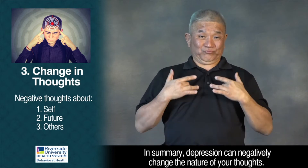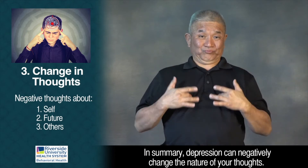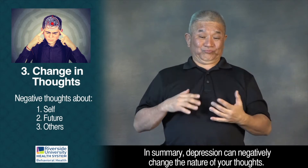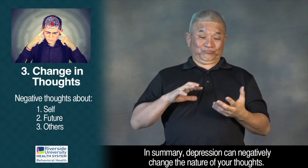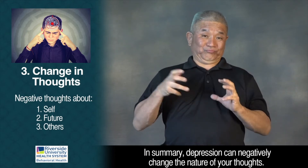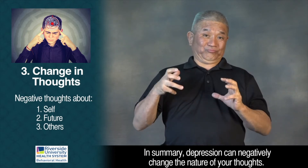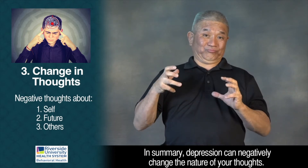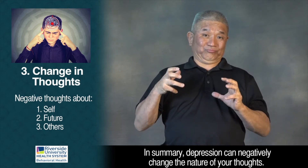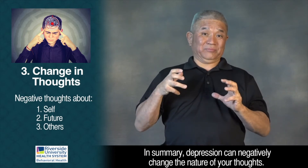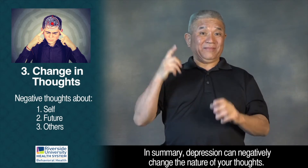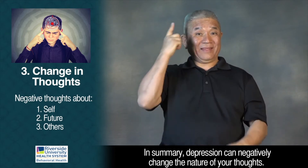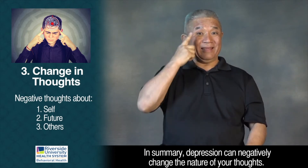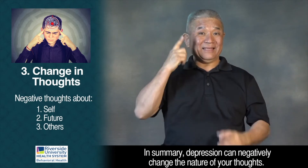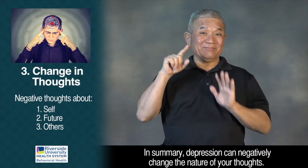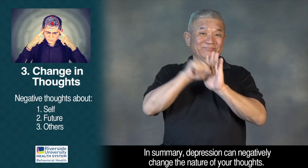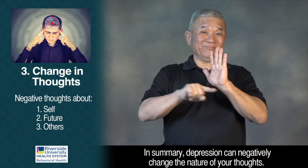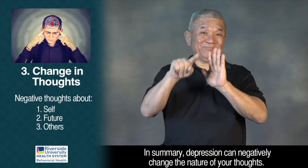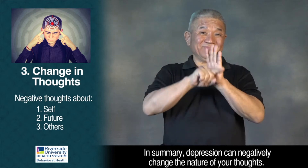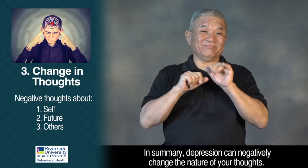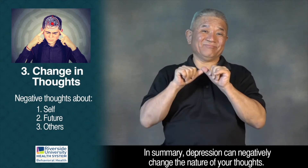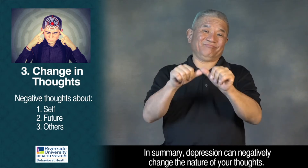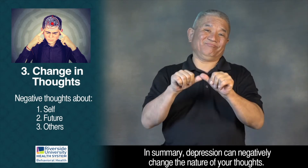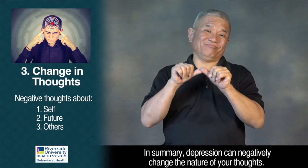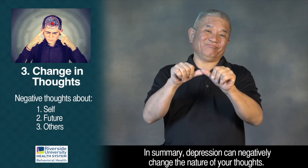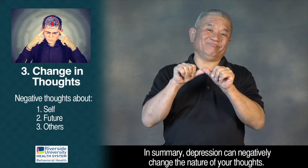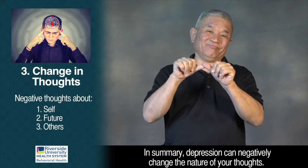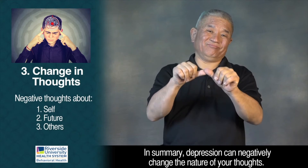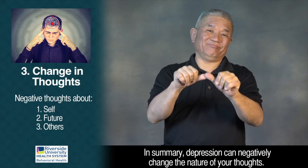In summary, depression can negatively change the nature of your thoughts.